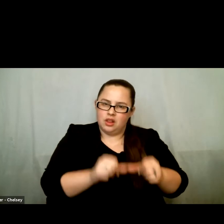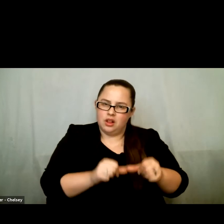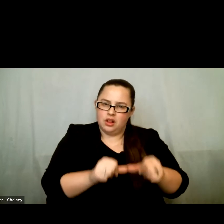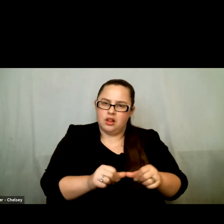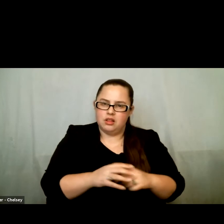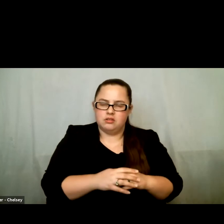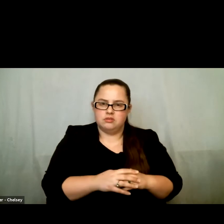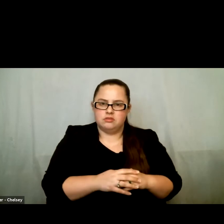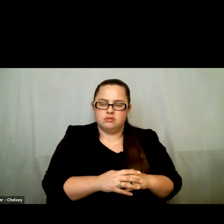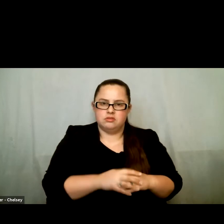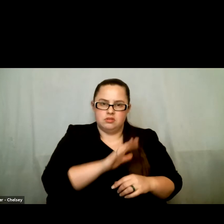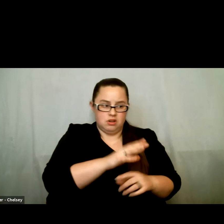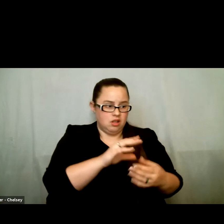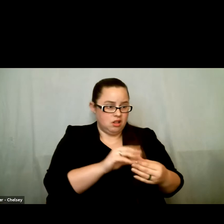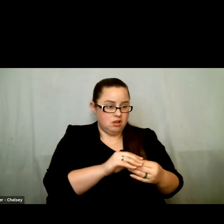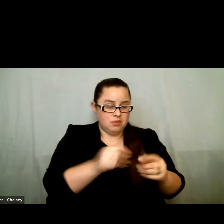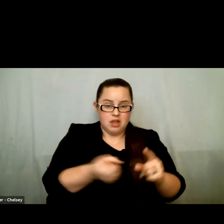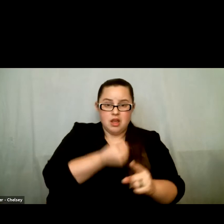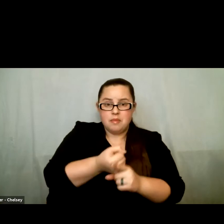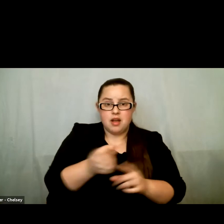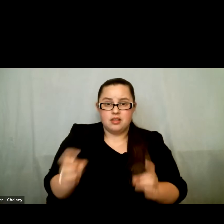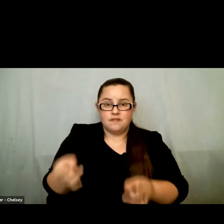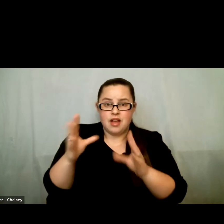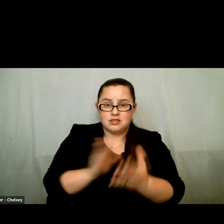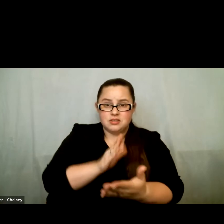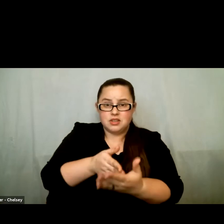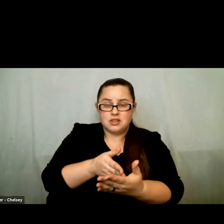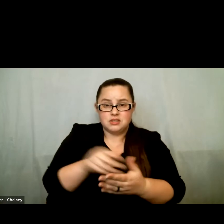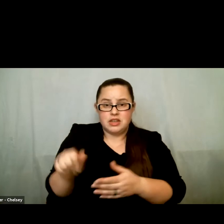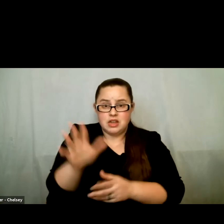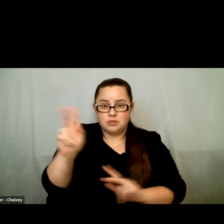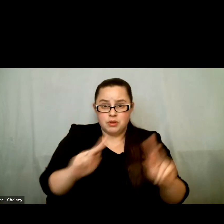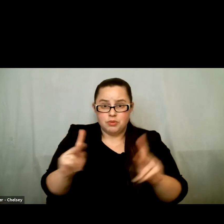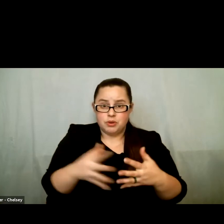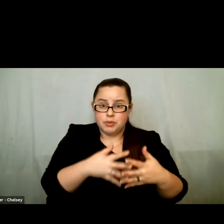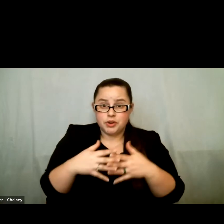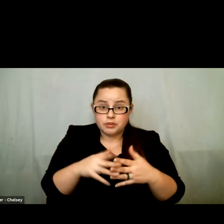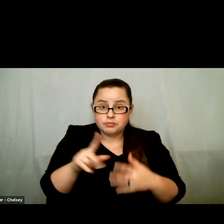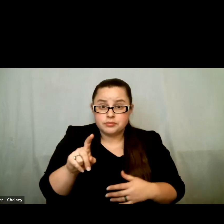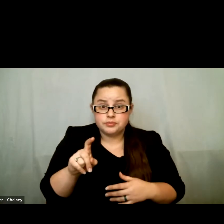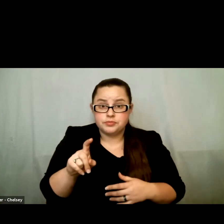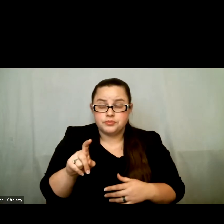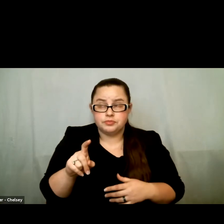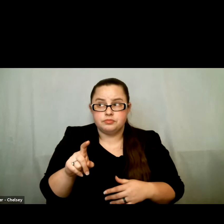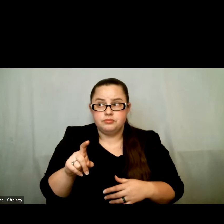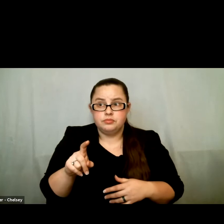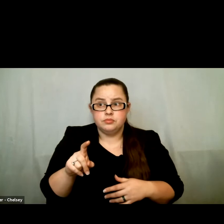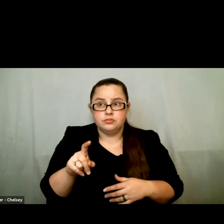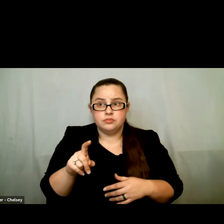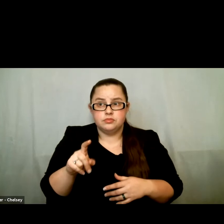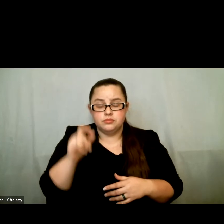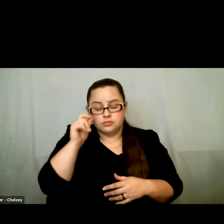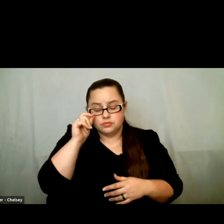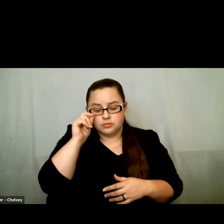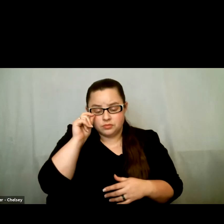impact the violence against Asian people in America? Well, aren't the acts